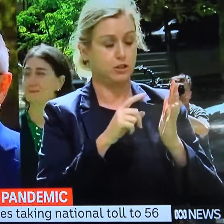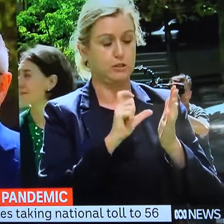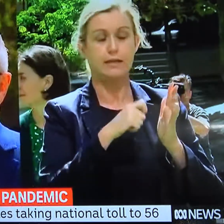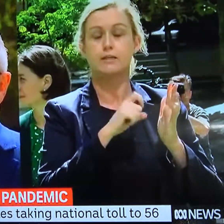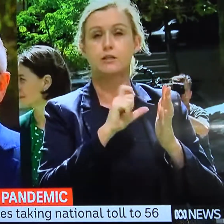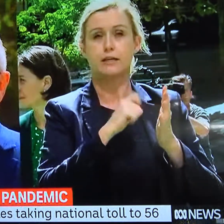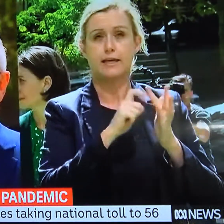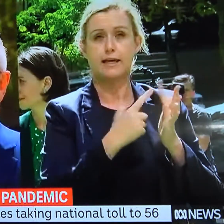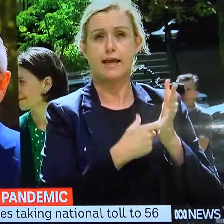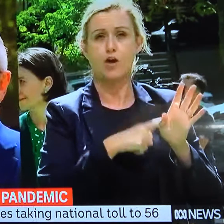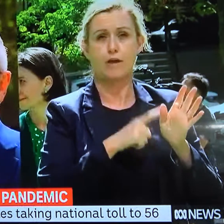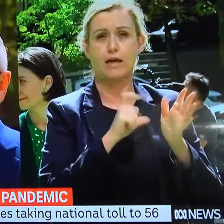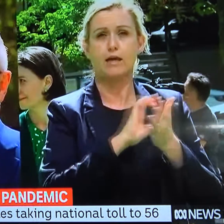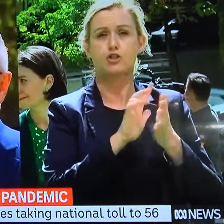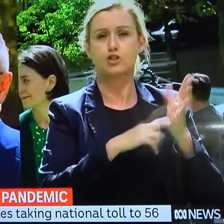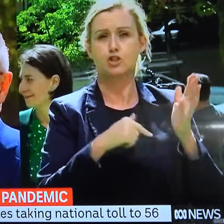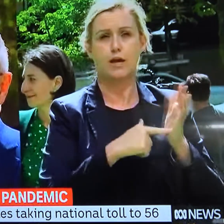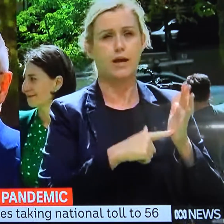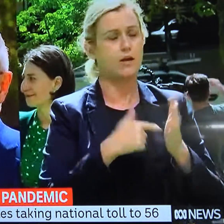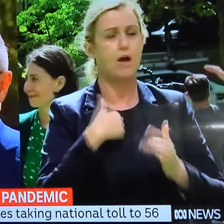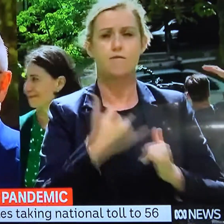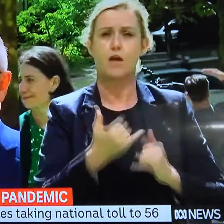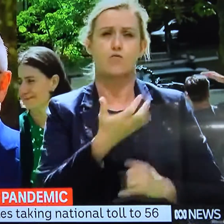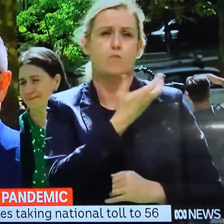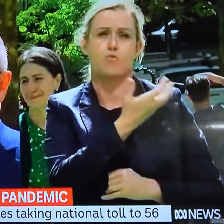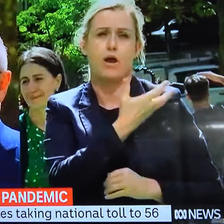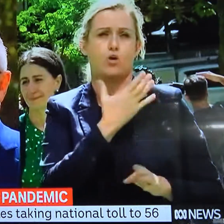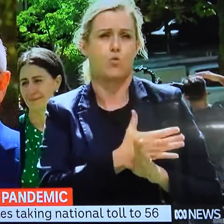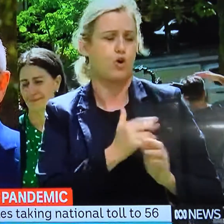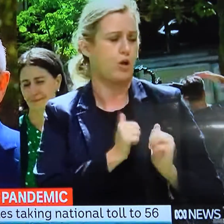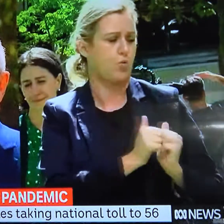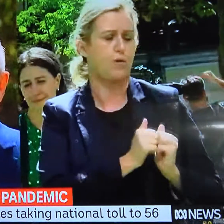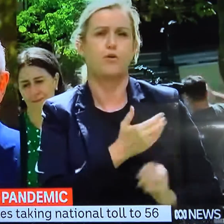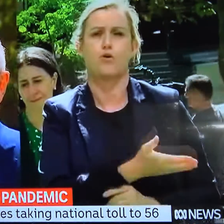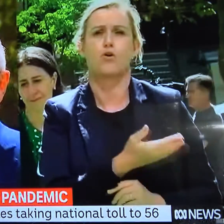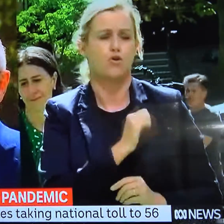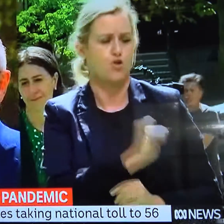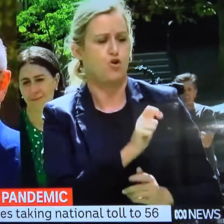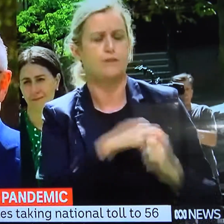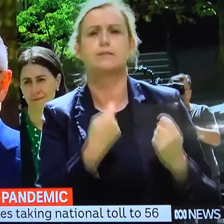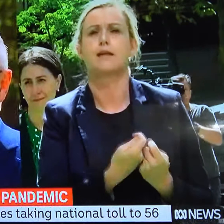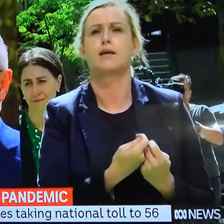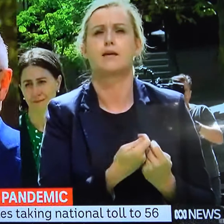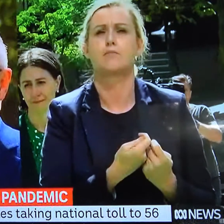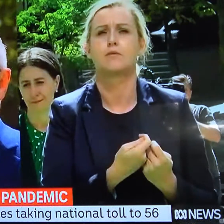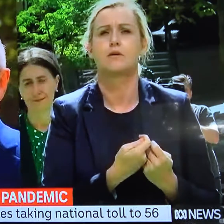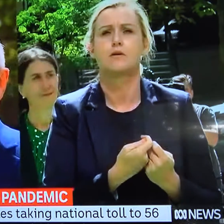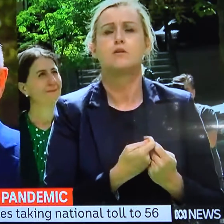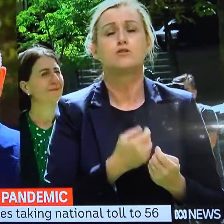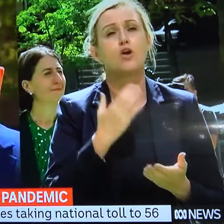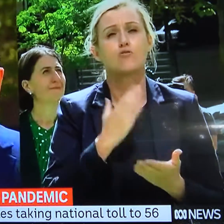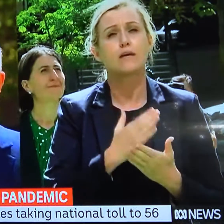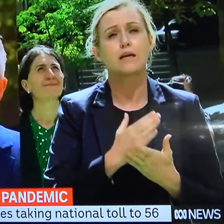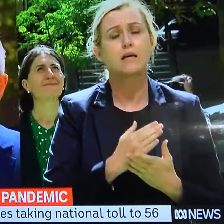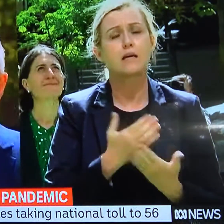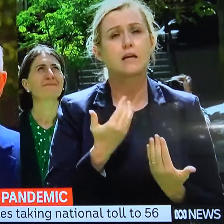this state. As Health Minister, I couldn't be prouder to work with each and every one of them, and I think if we can make sure the community are actually out there patting them on